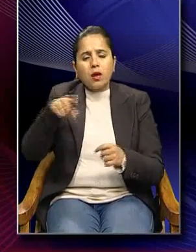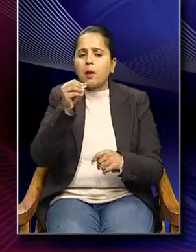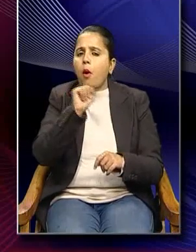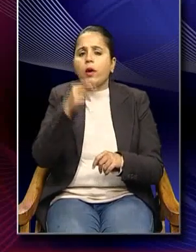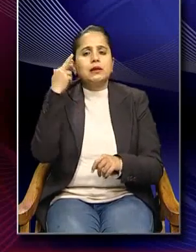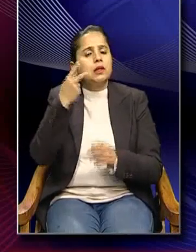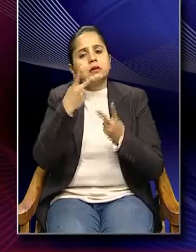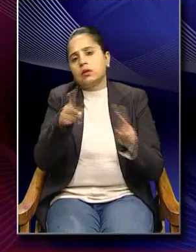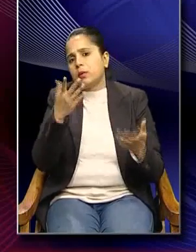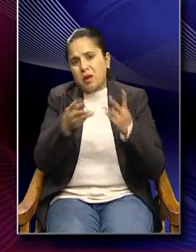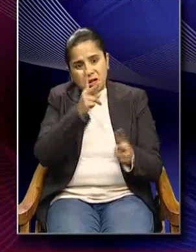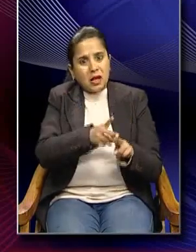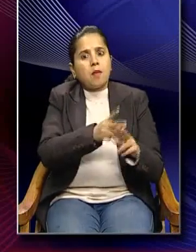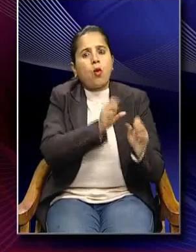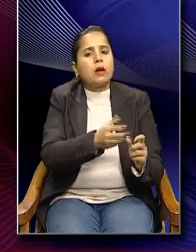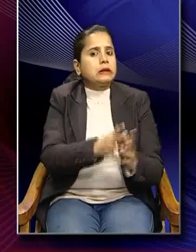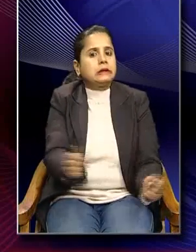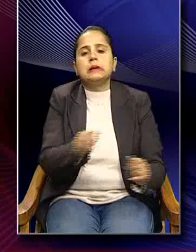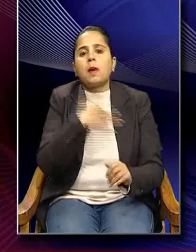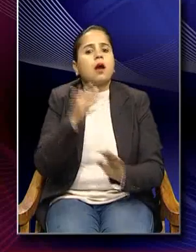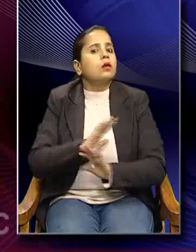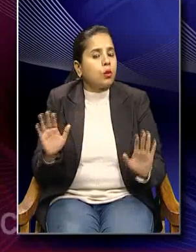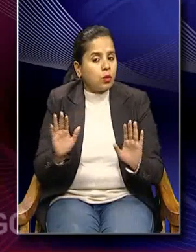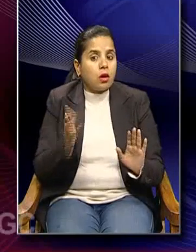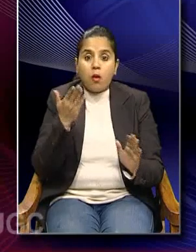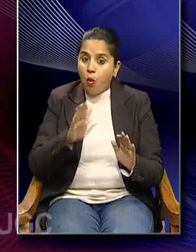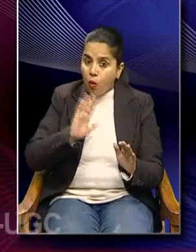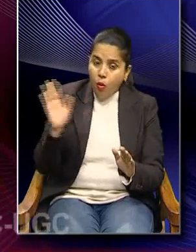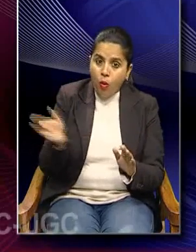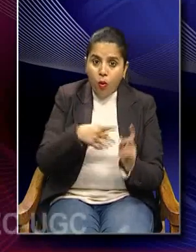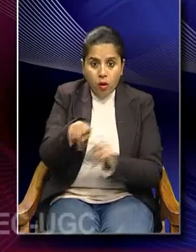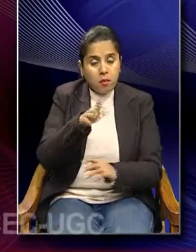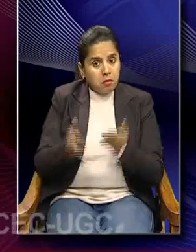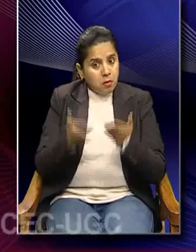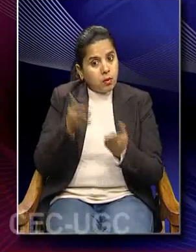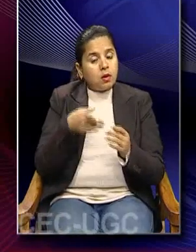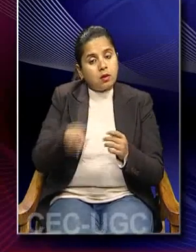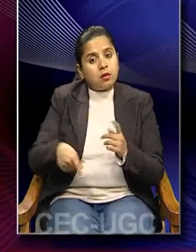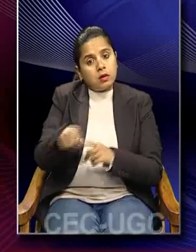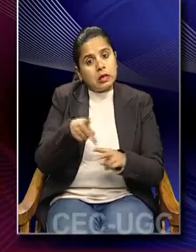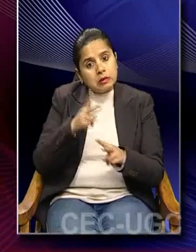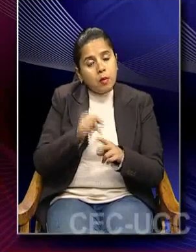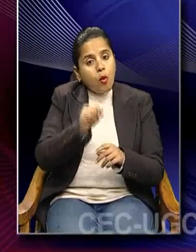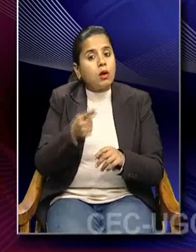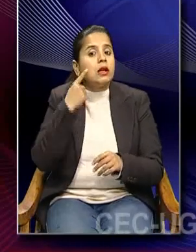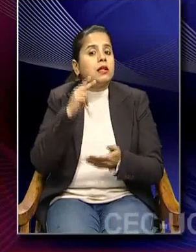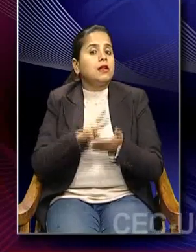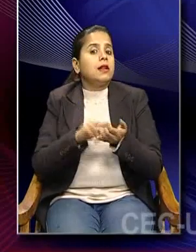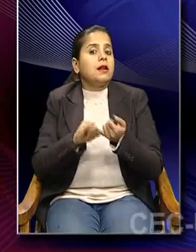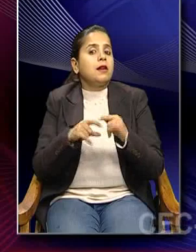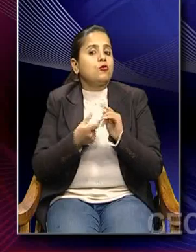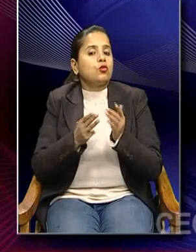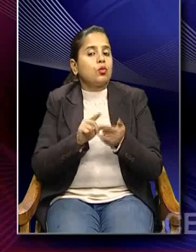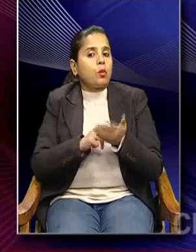reason, because not every species will be having an instrumental value.